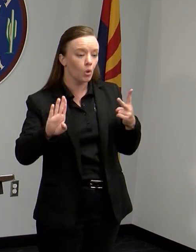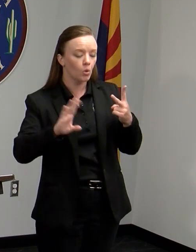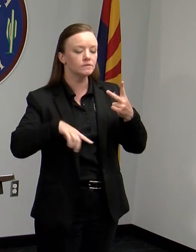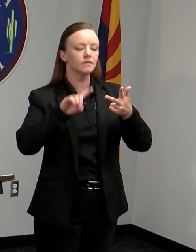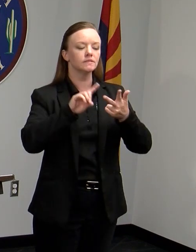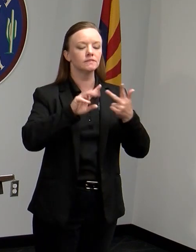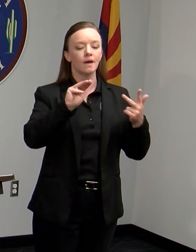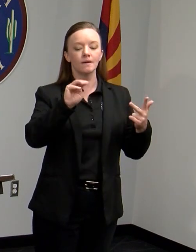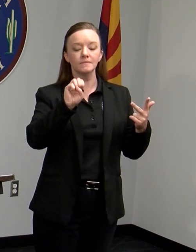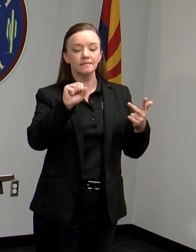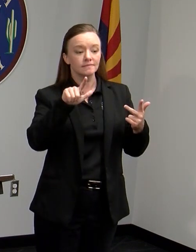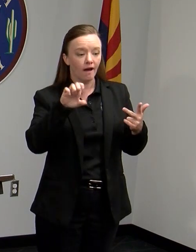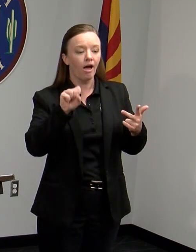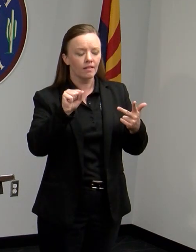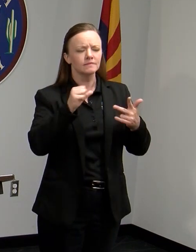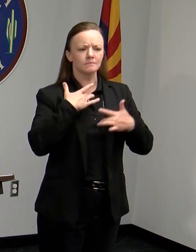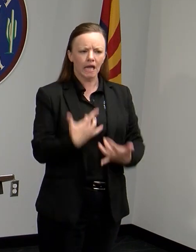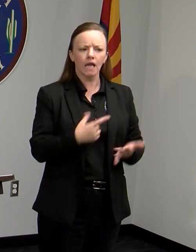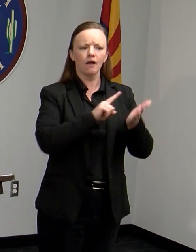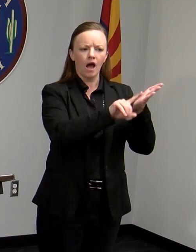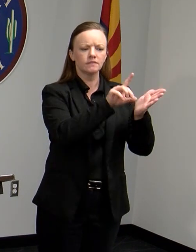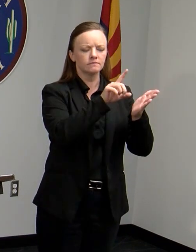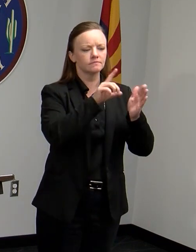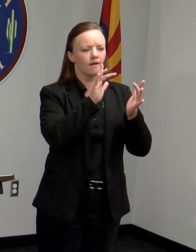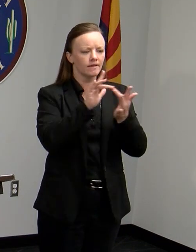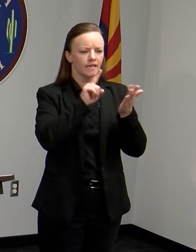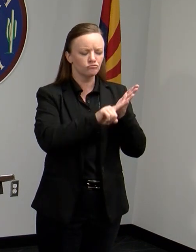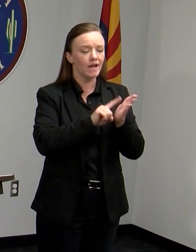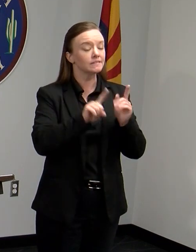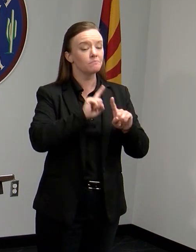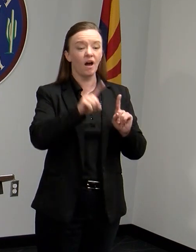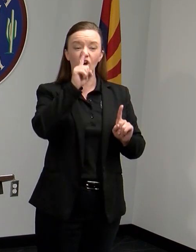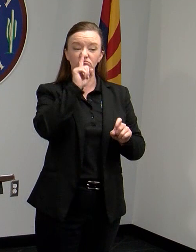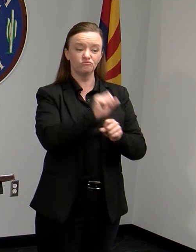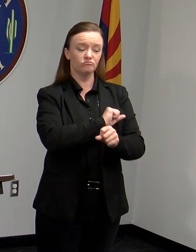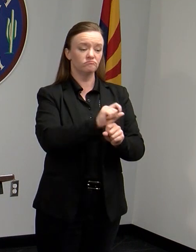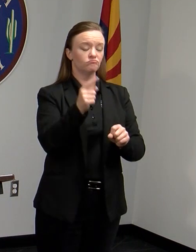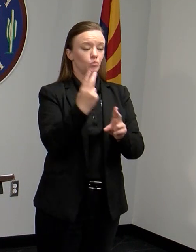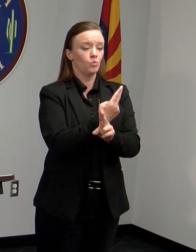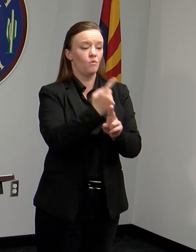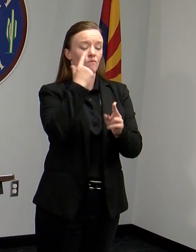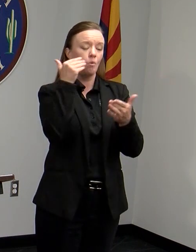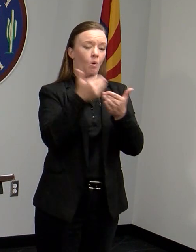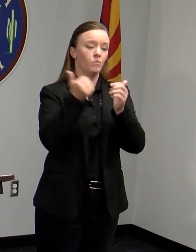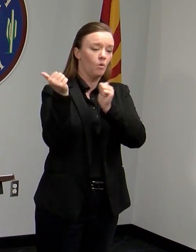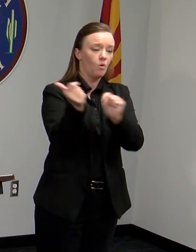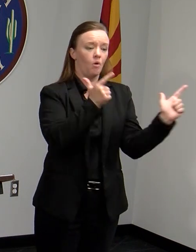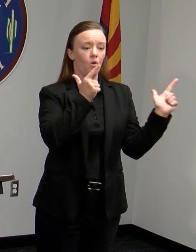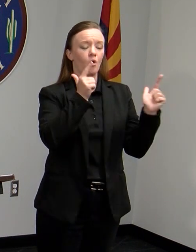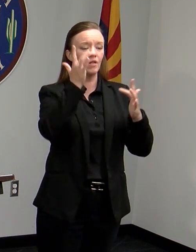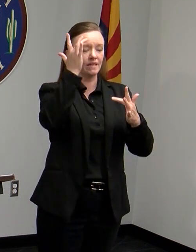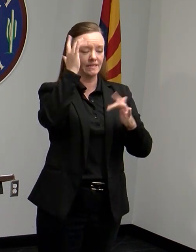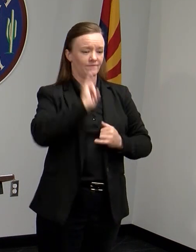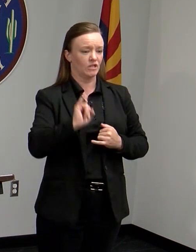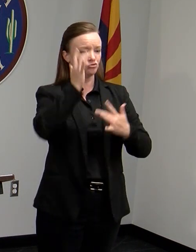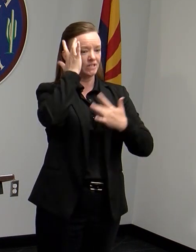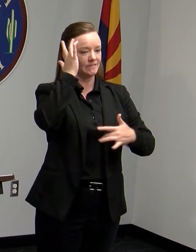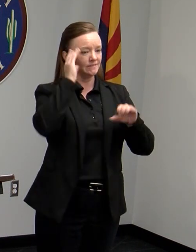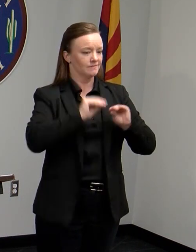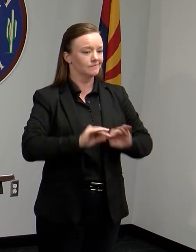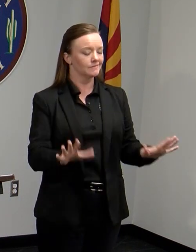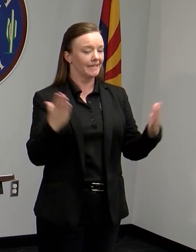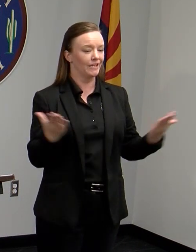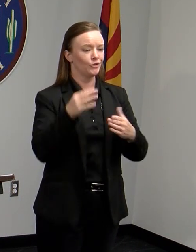measles, but we use it for almost every reportable infectious disease that is here in